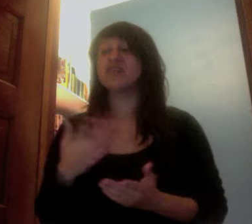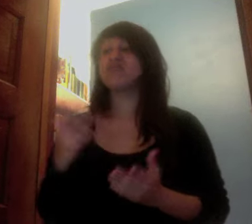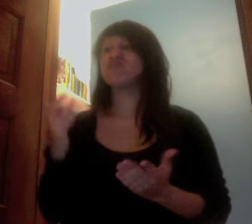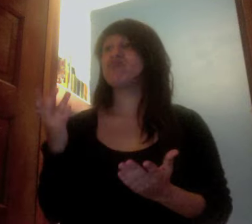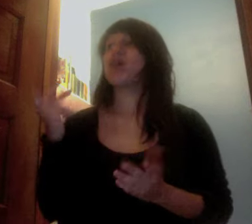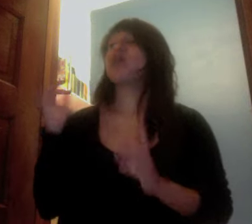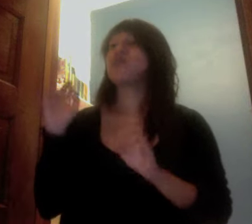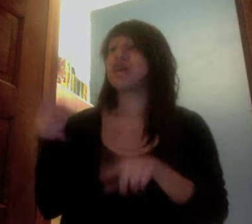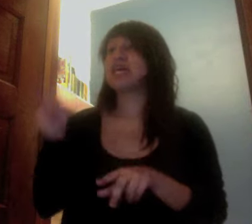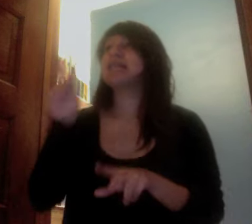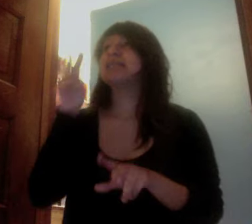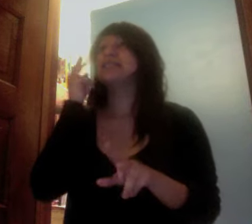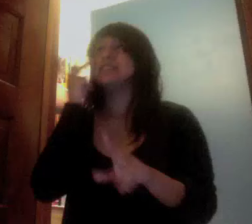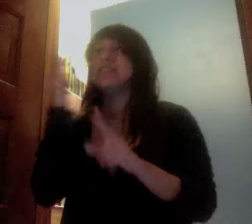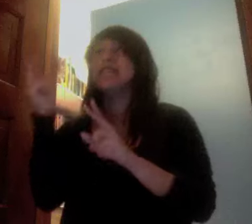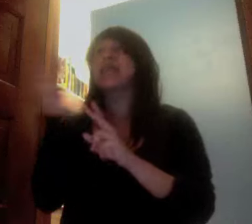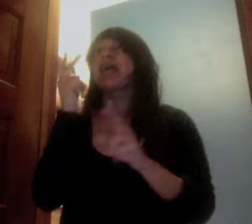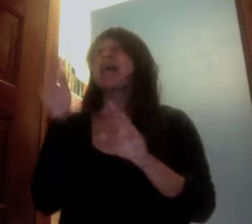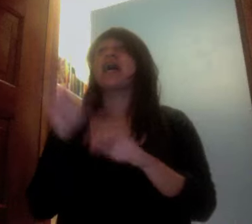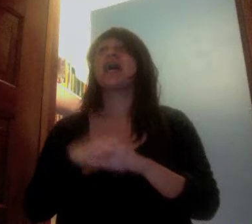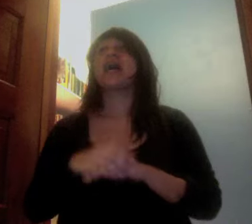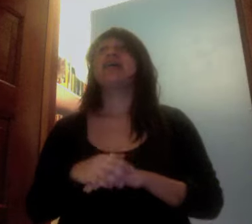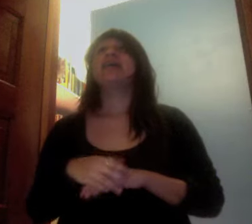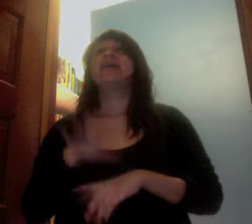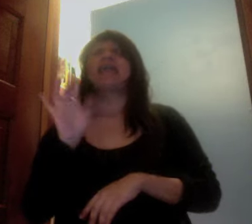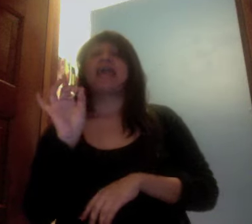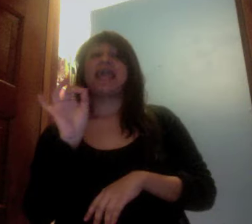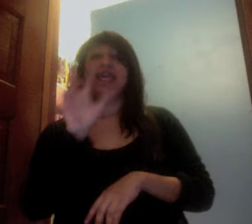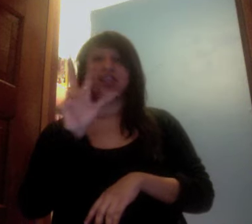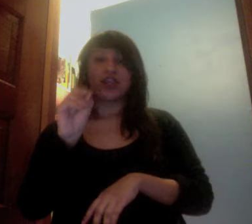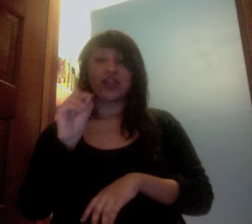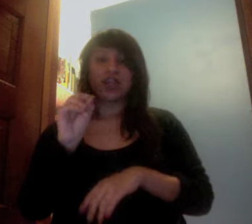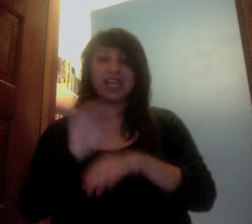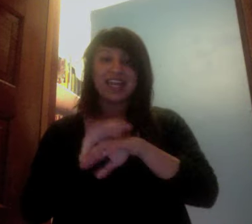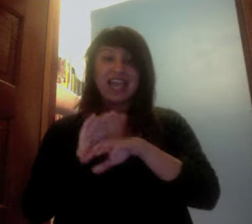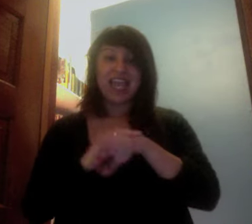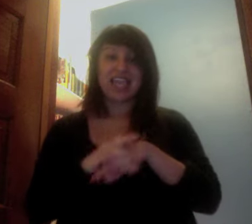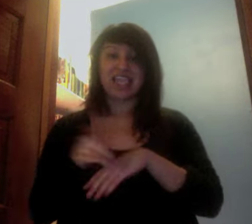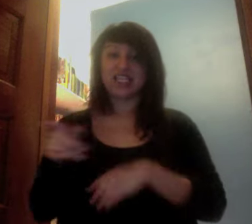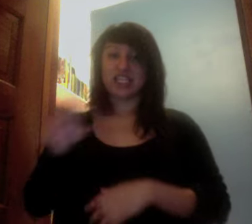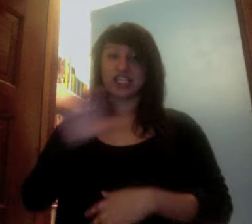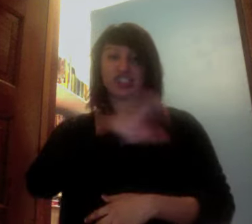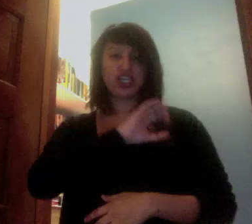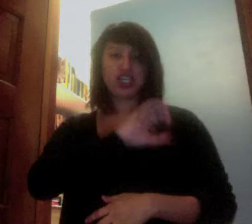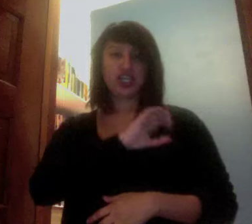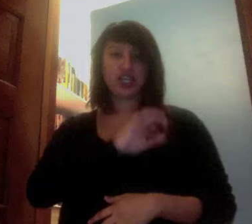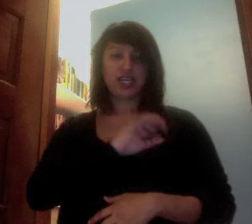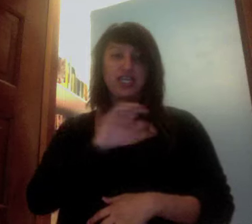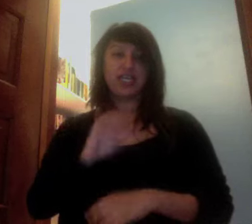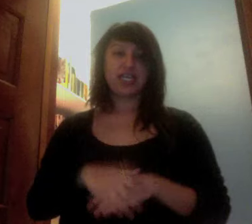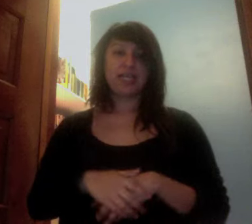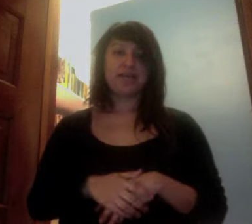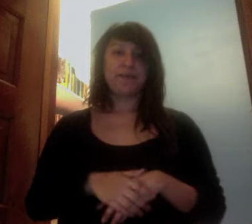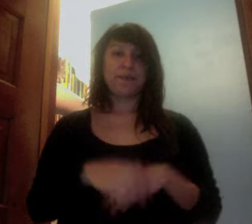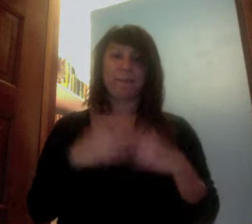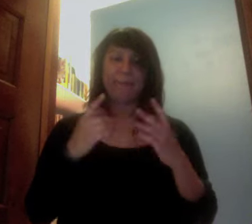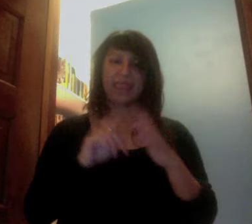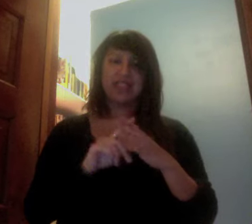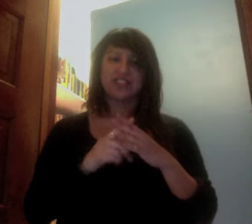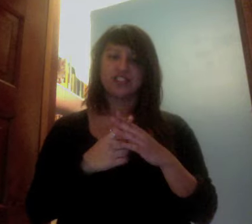at night, the Tivoli security started sort of becoming more present and